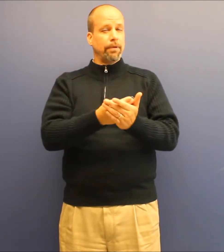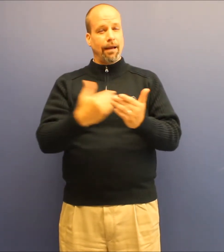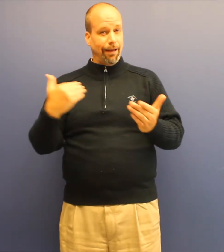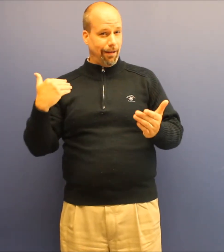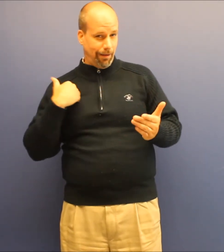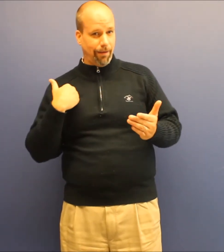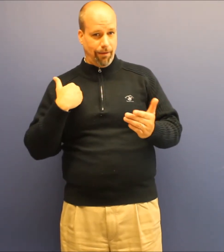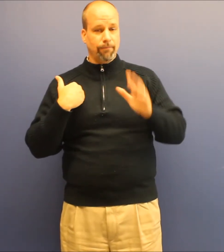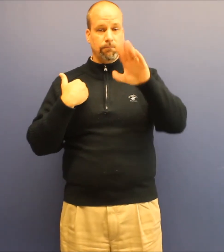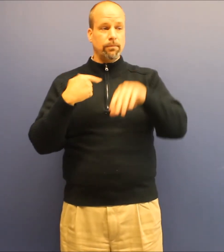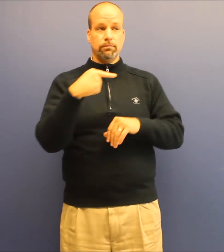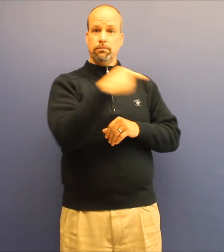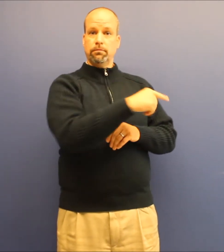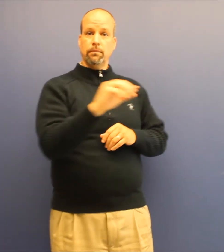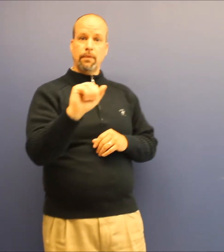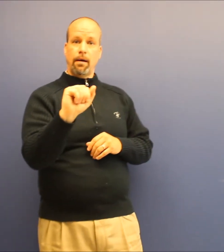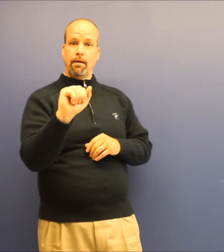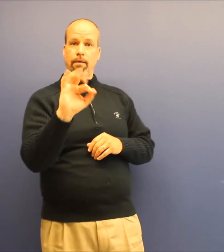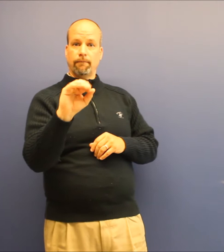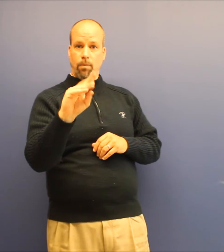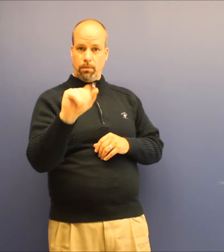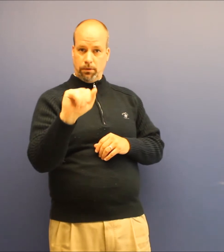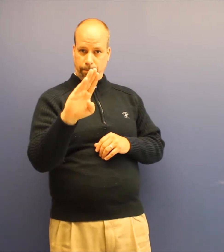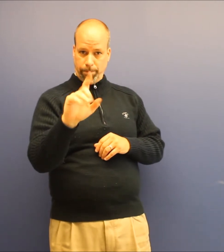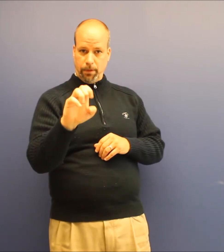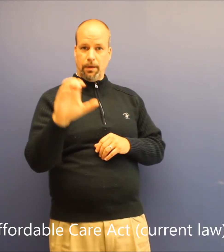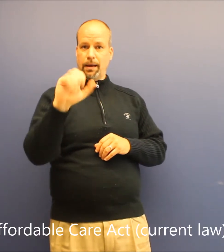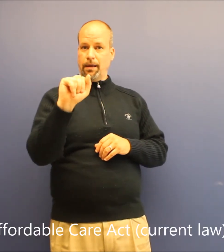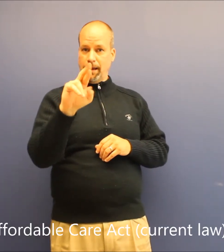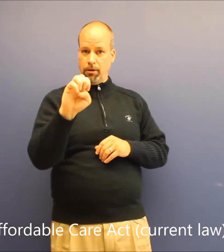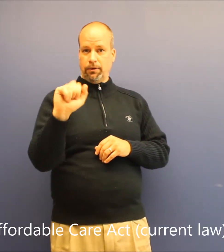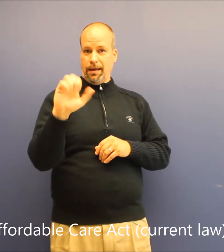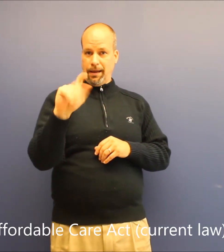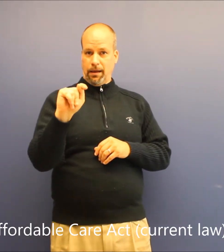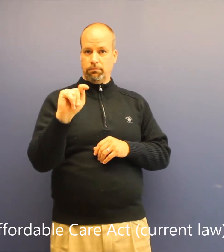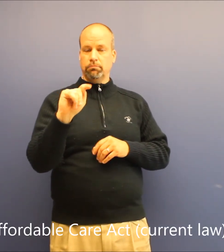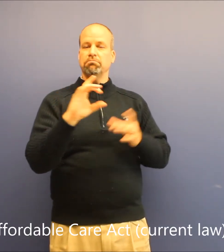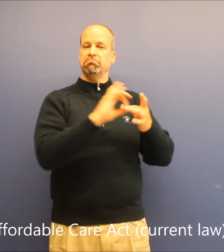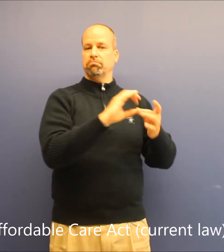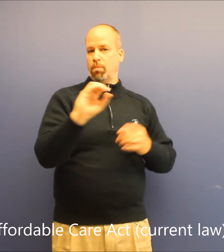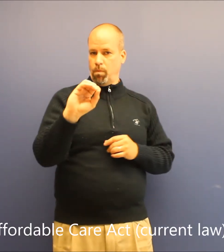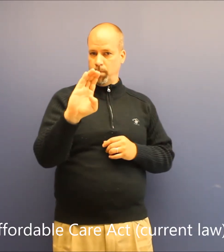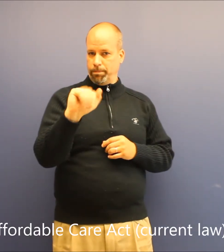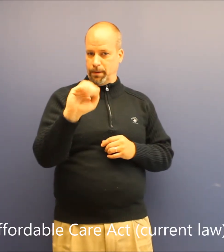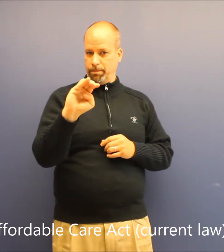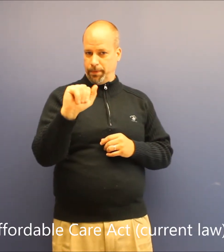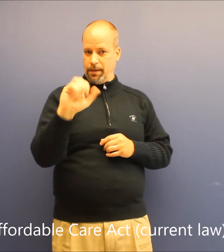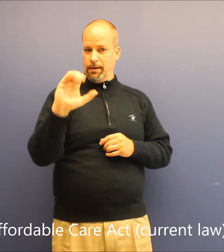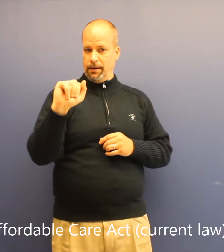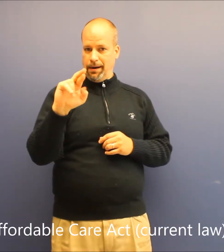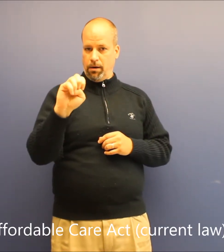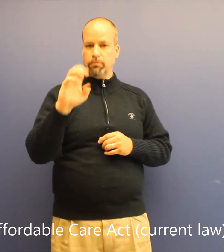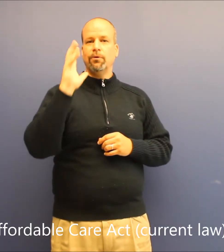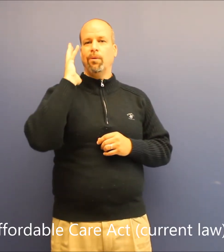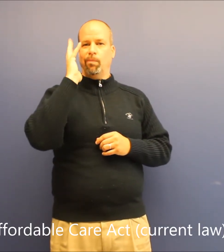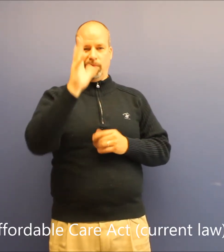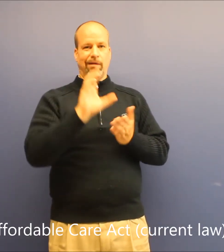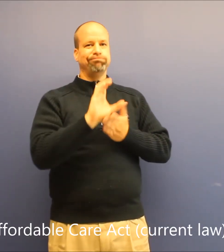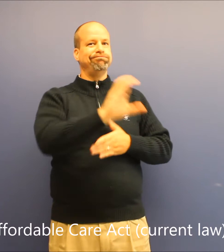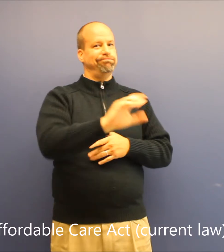This is for the wealthy. Under the Affordable Care Act, or Obamacare, they would pay extra taxes